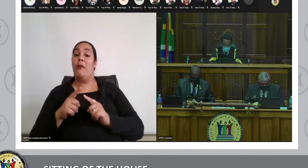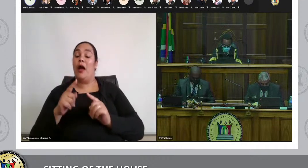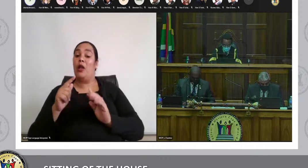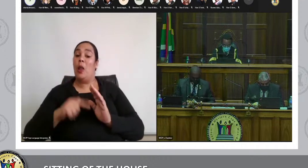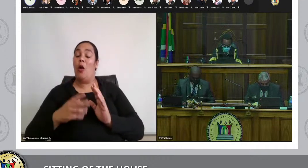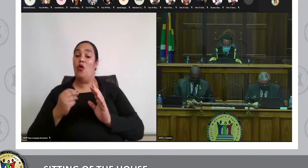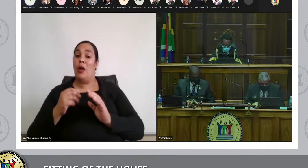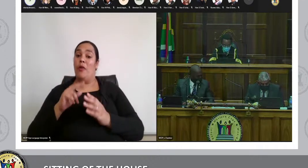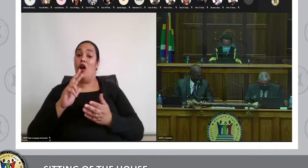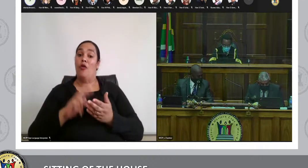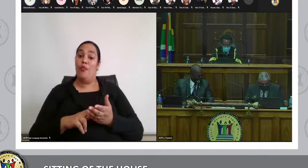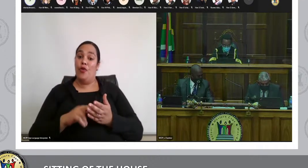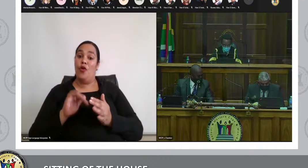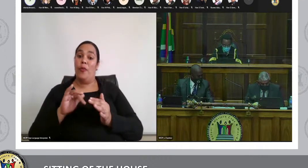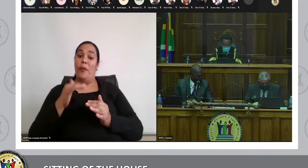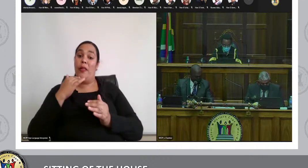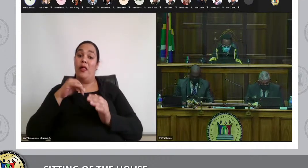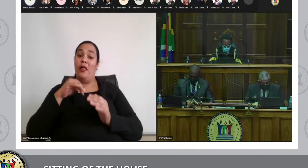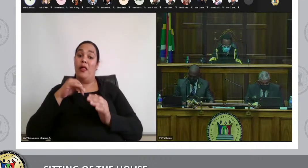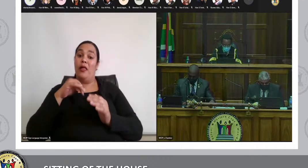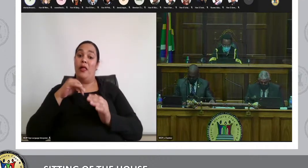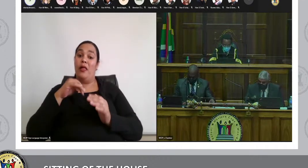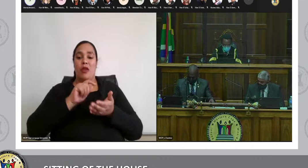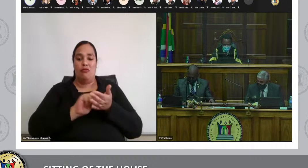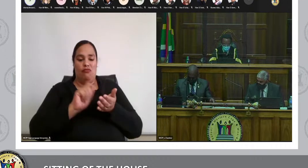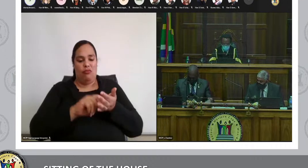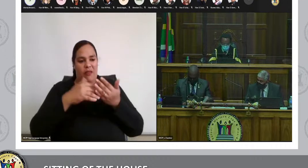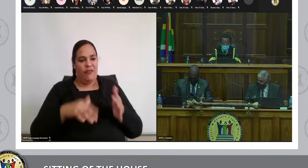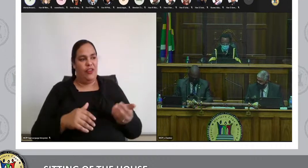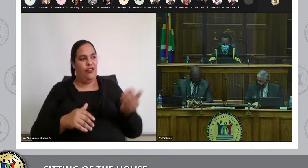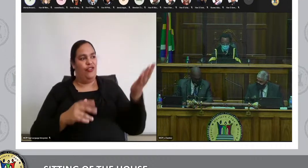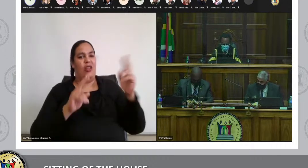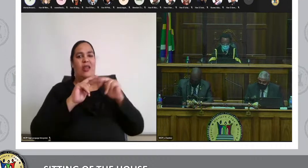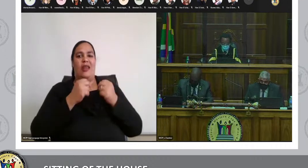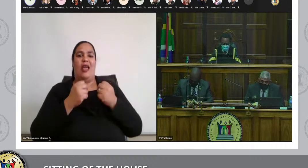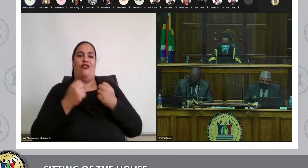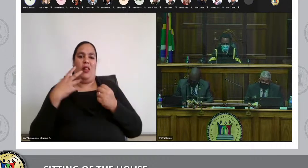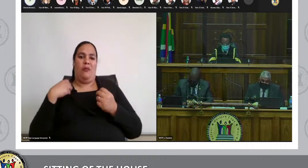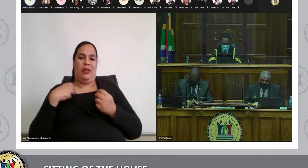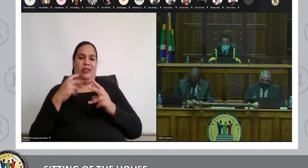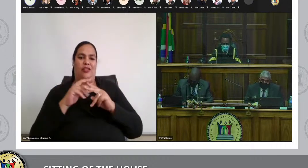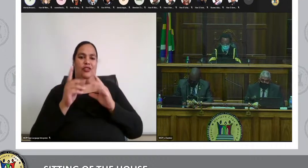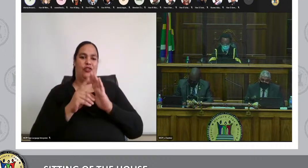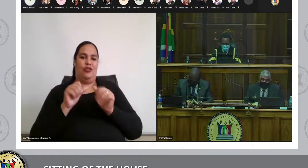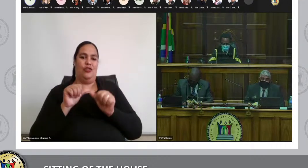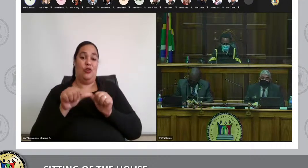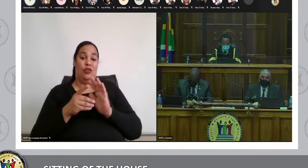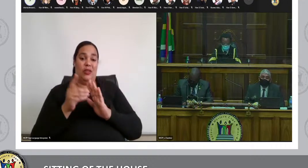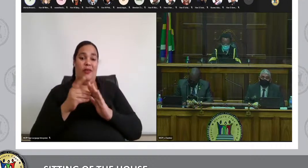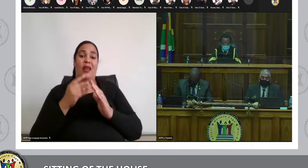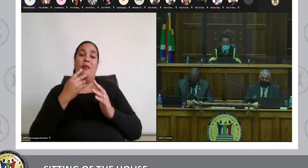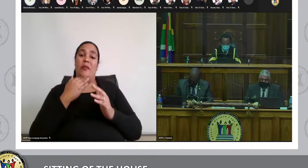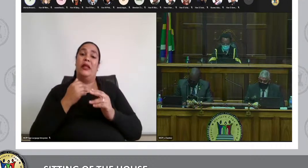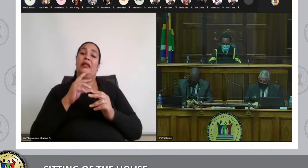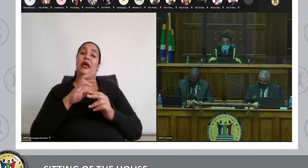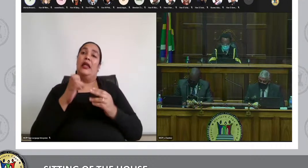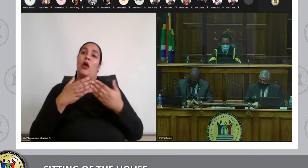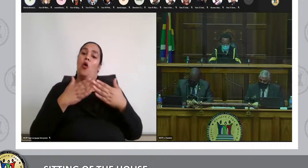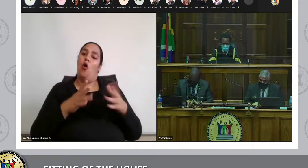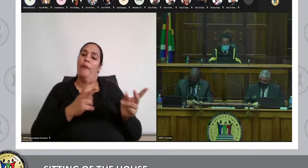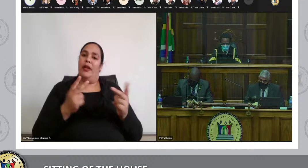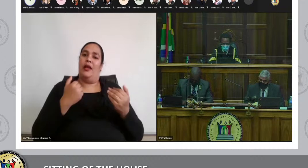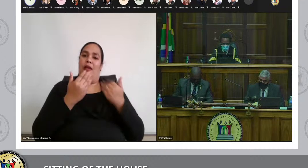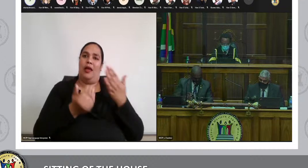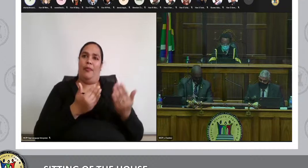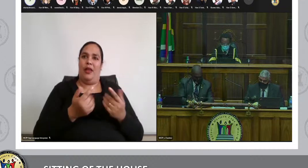of approved applicants in the province, I have written to the National Minister of Social Development to reopen the applications